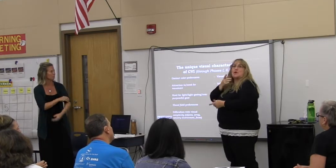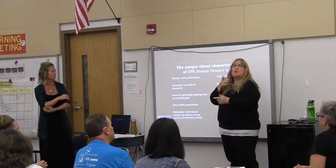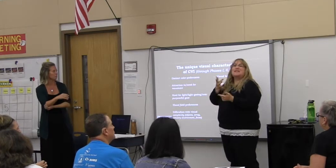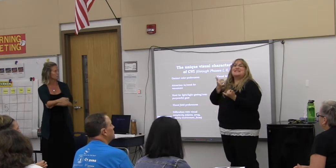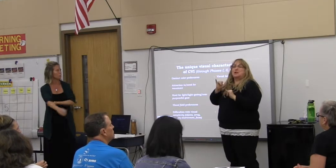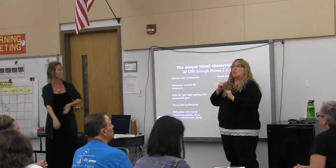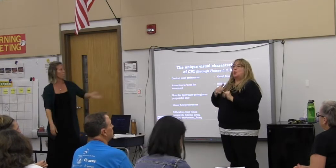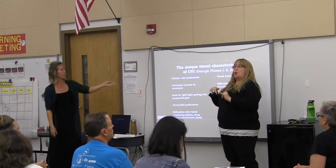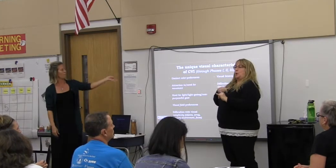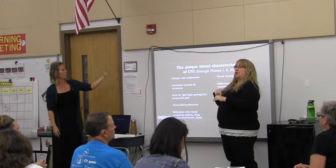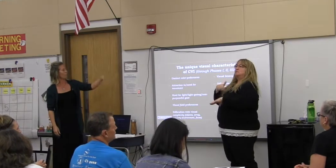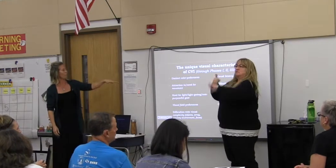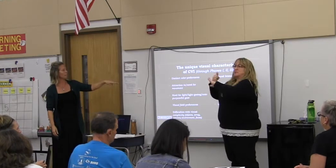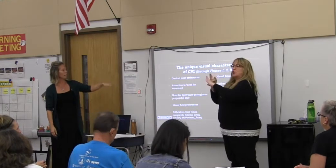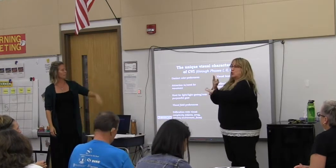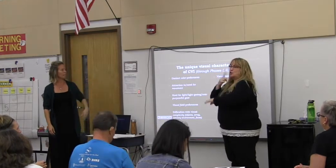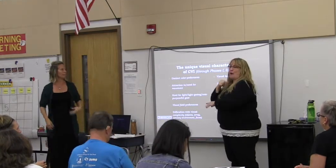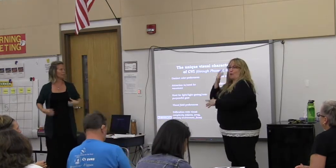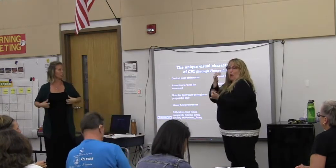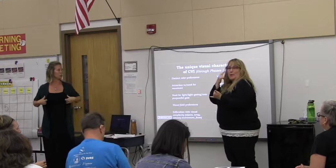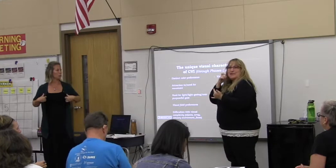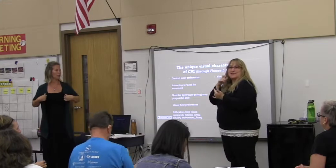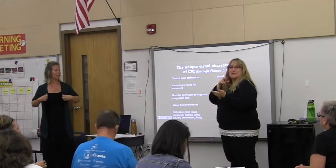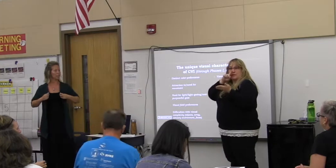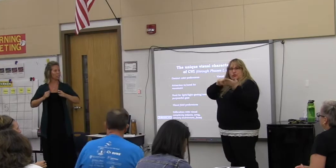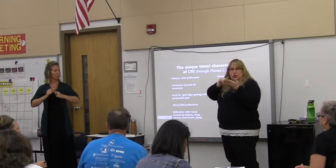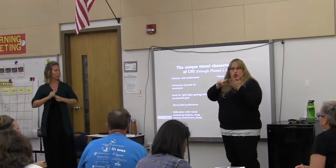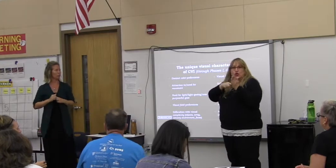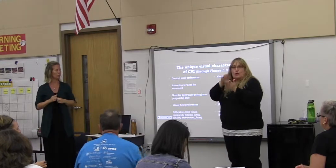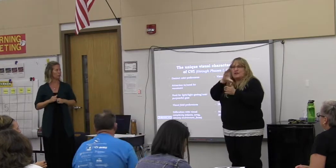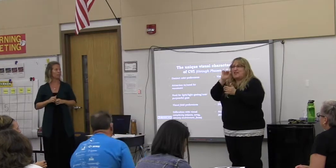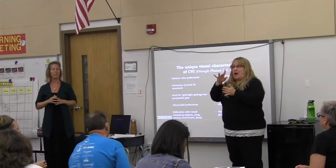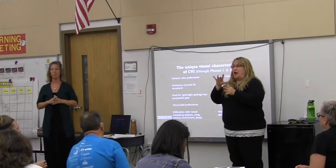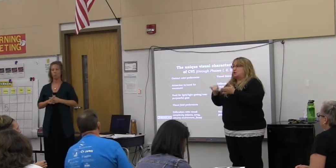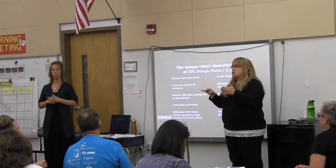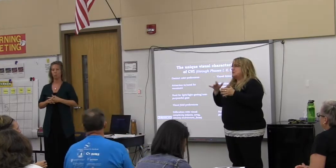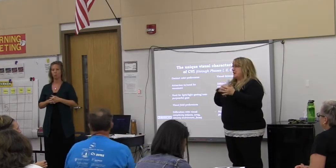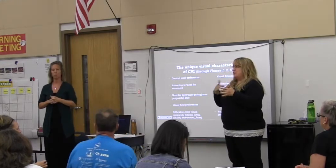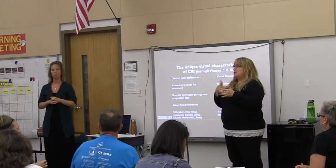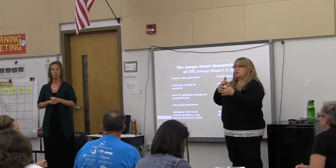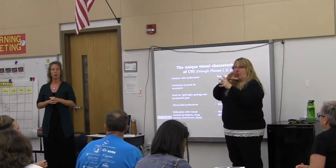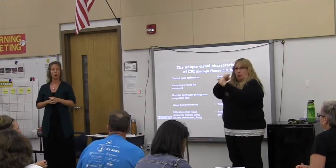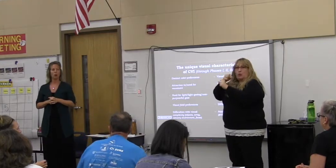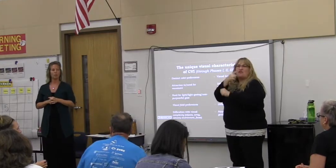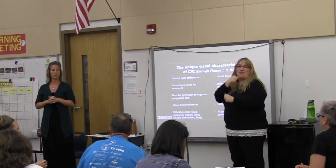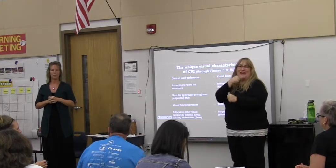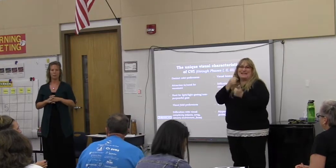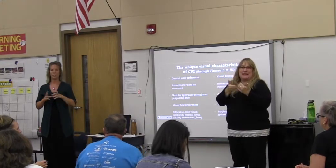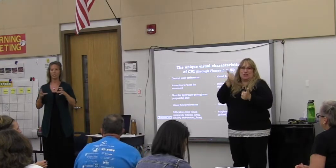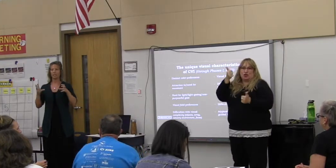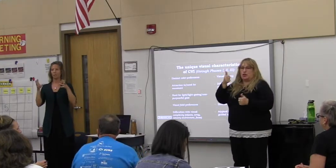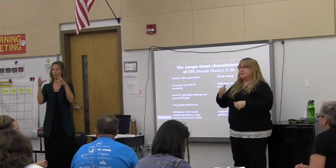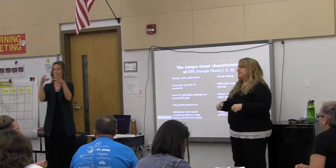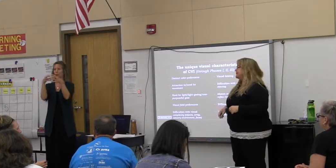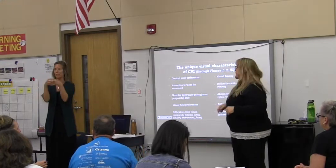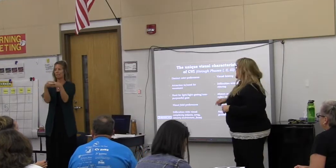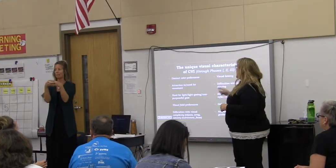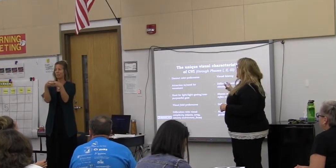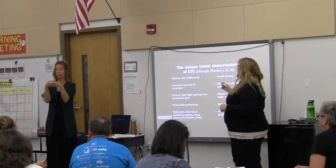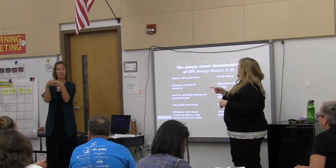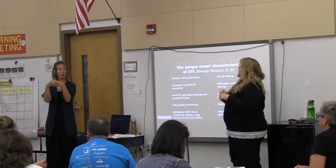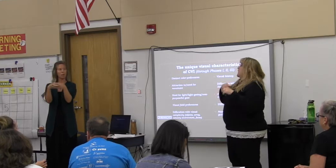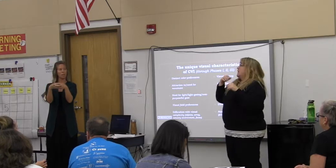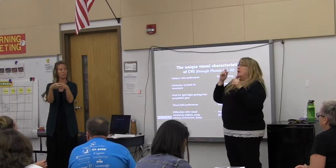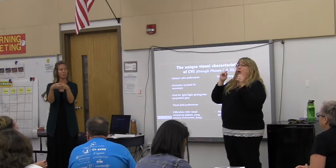anyways. The second is the attraction to, or the need for movement. Oftentimes kids, if you just